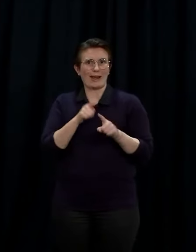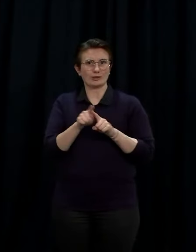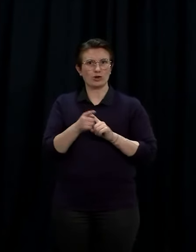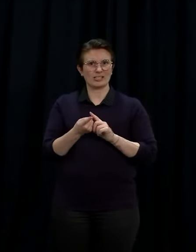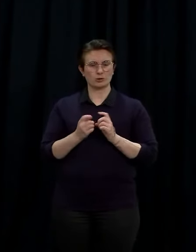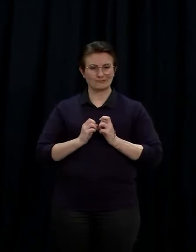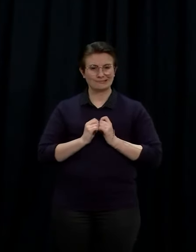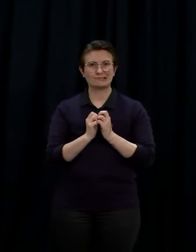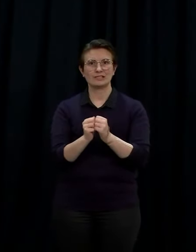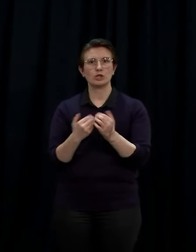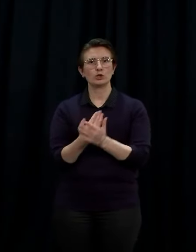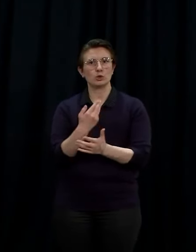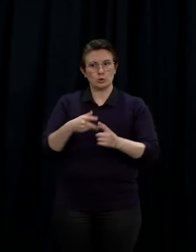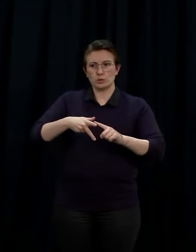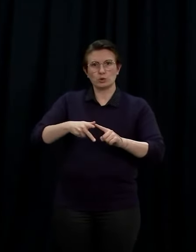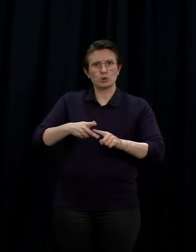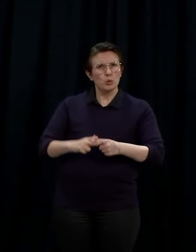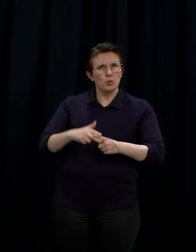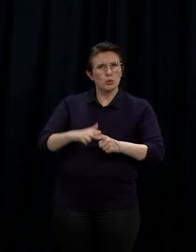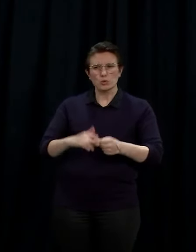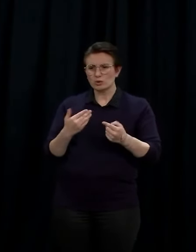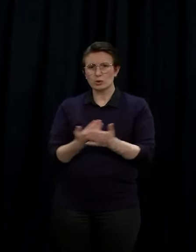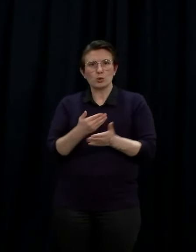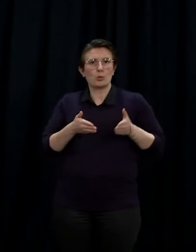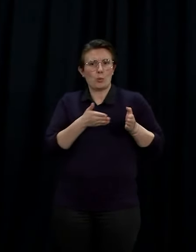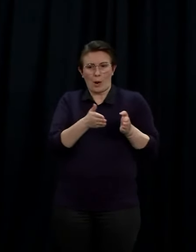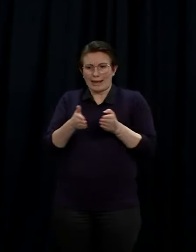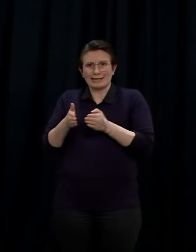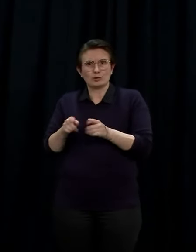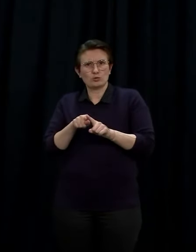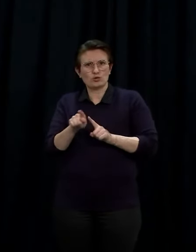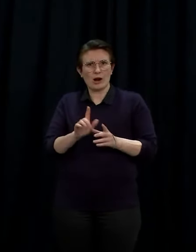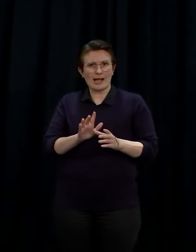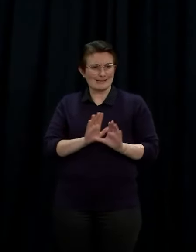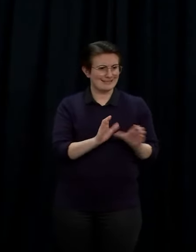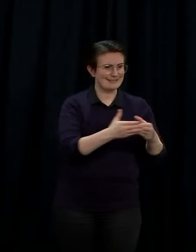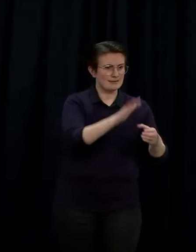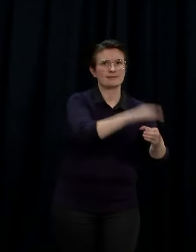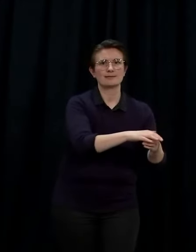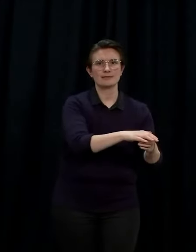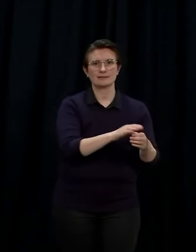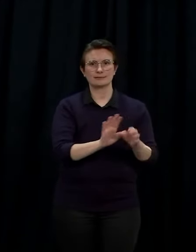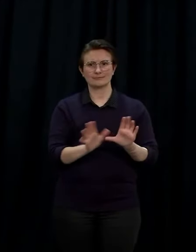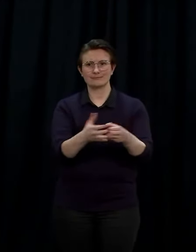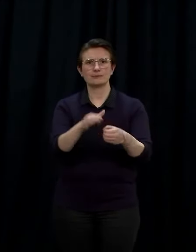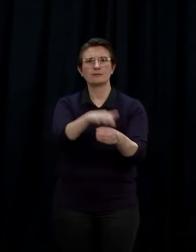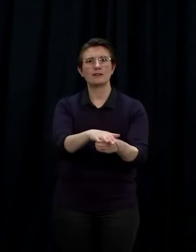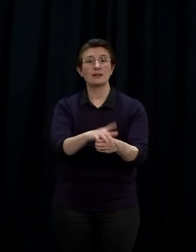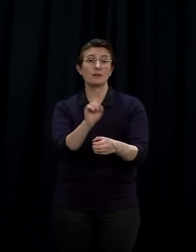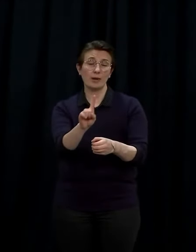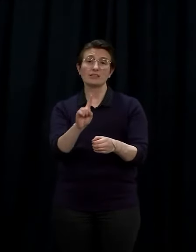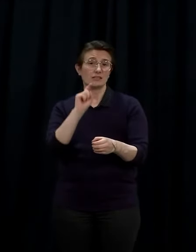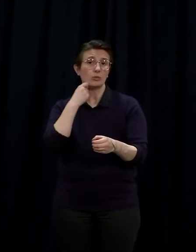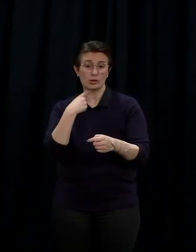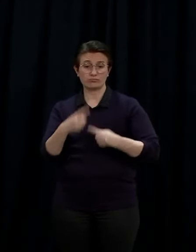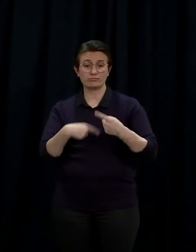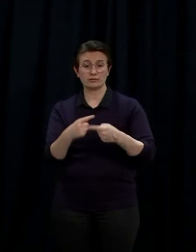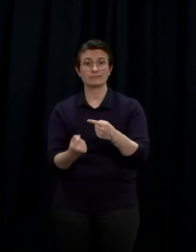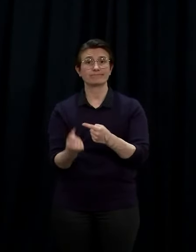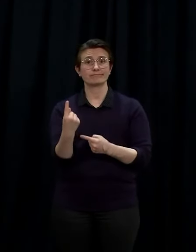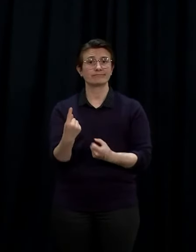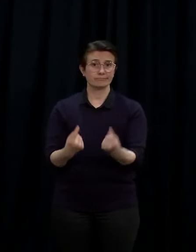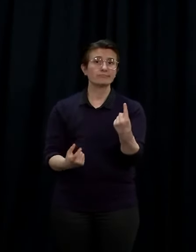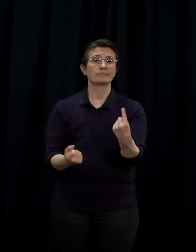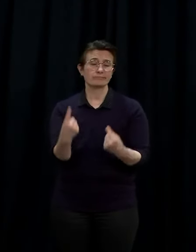bigger difference to us if we are able to get as many people as possible vaccinated. And the one thing I'd point to is that some of the countries where you are